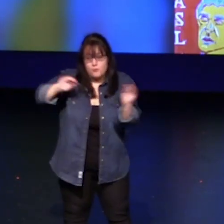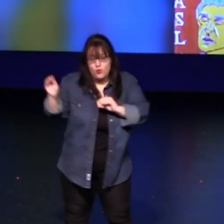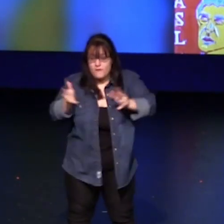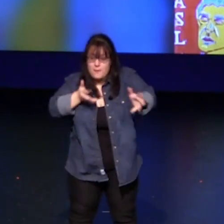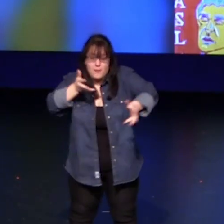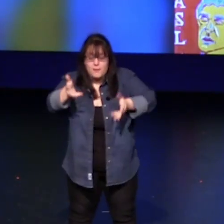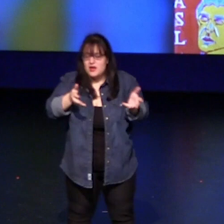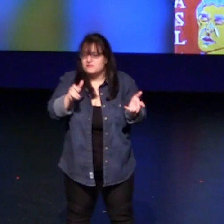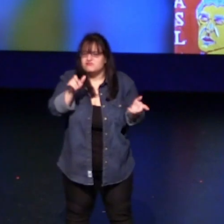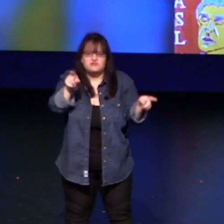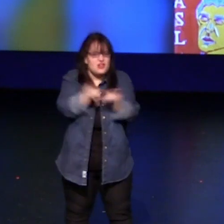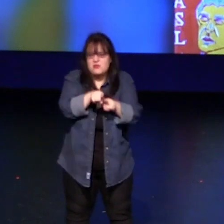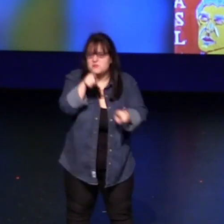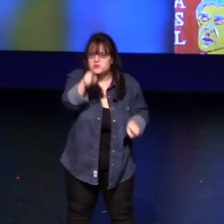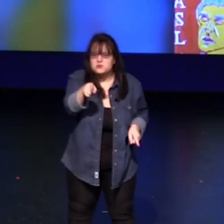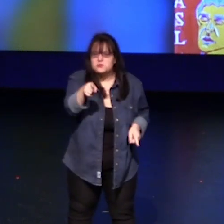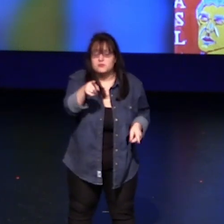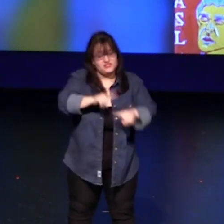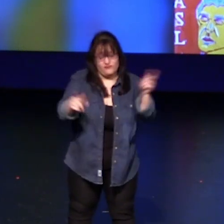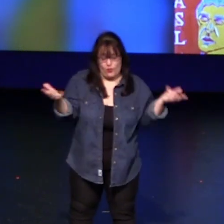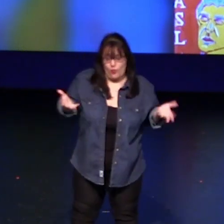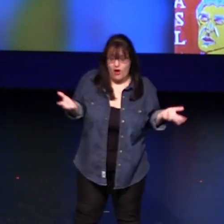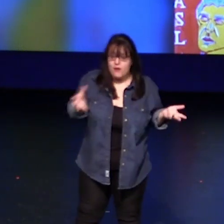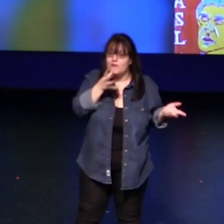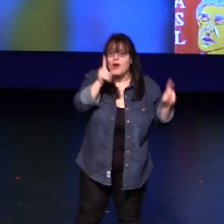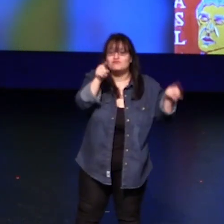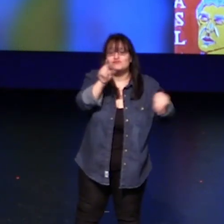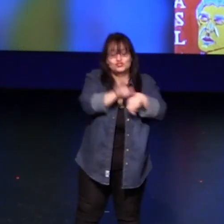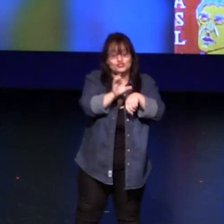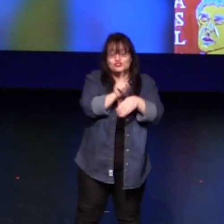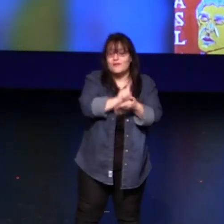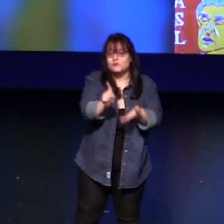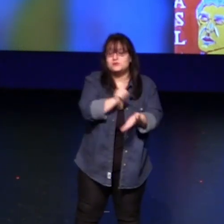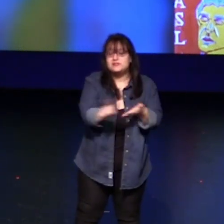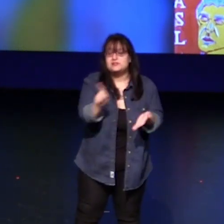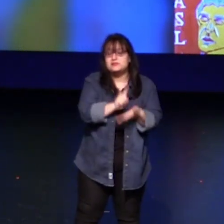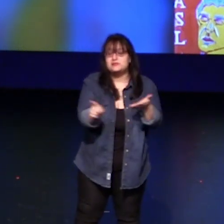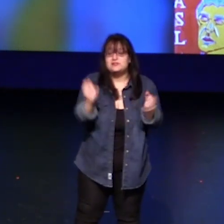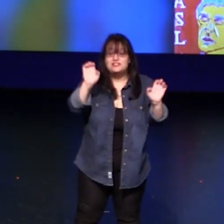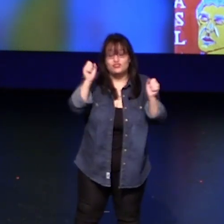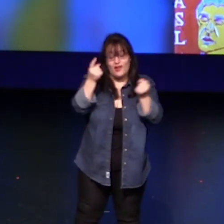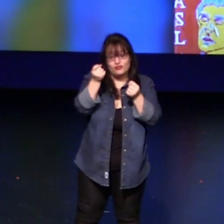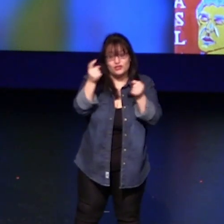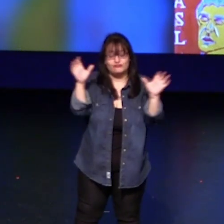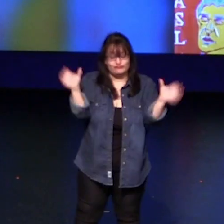I've been told I gesture like my mom, but I do not share her affinity for church. She goes